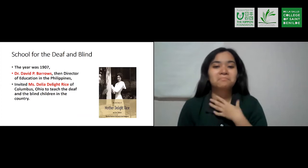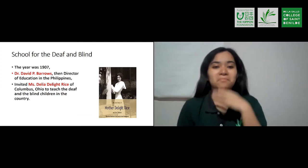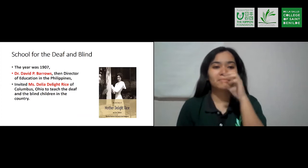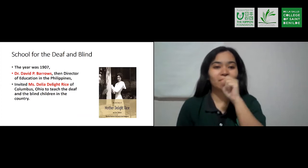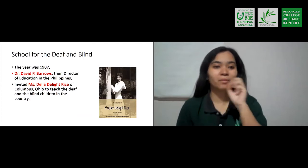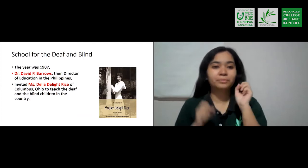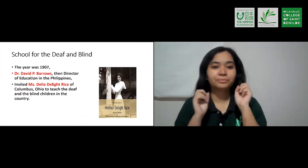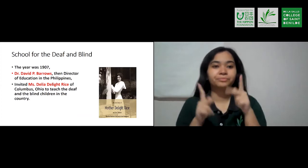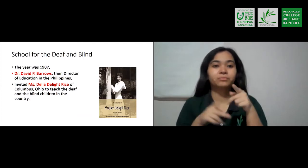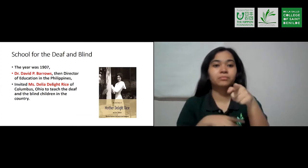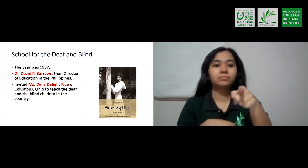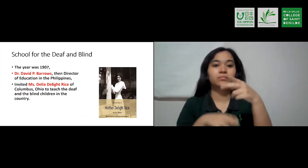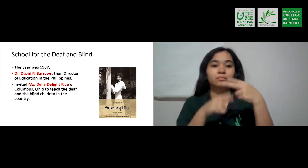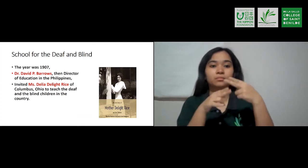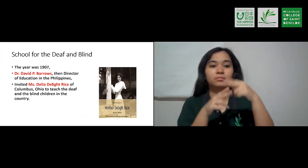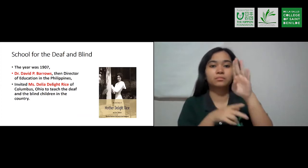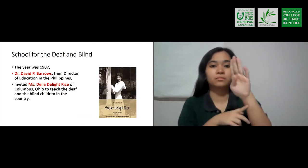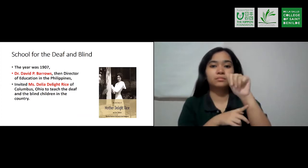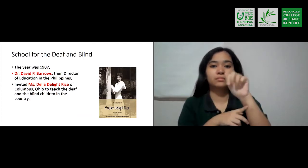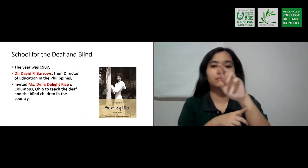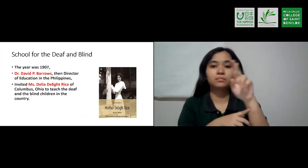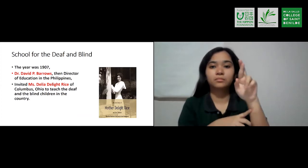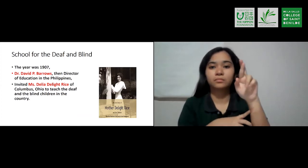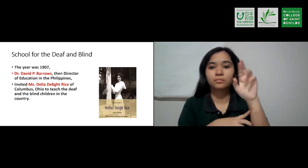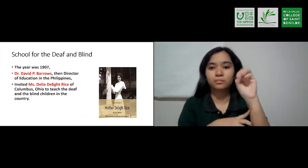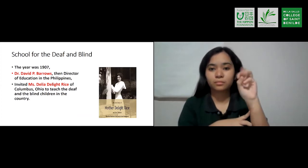This was her name side, perhaps because of her cleft chin.